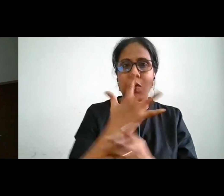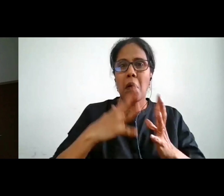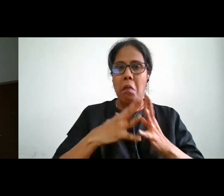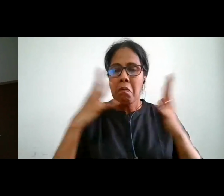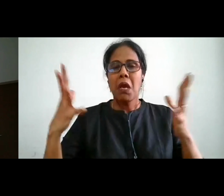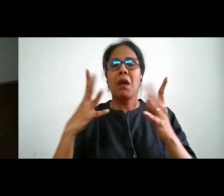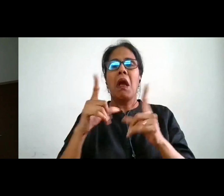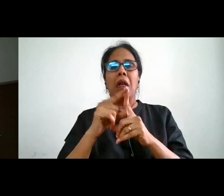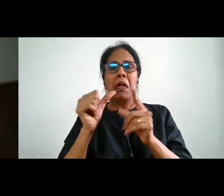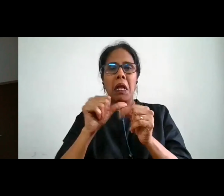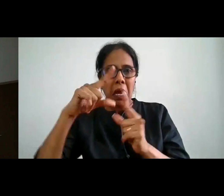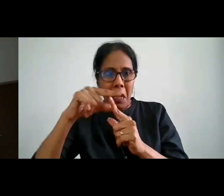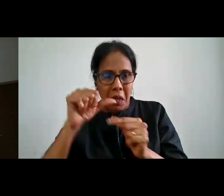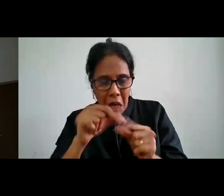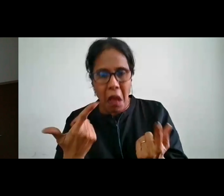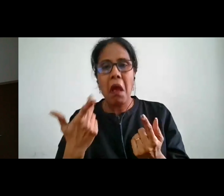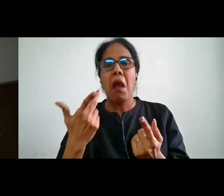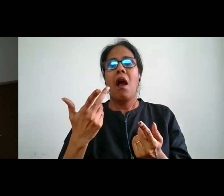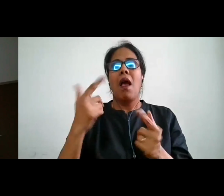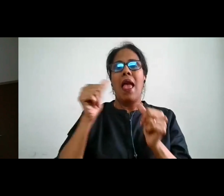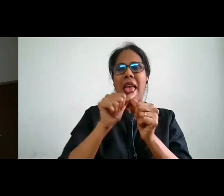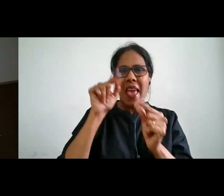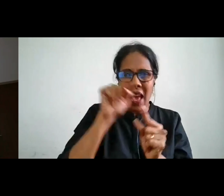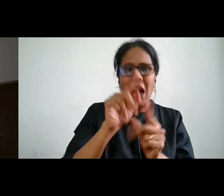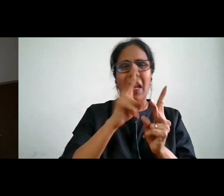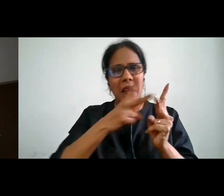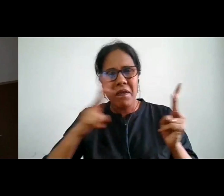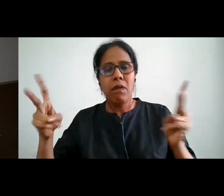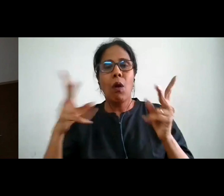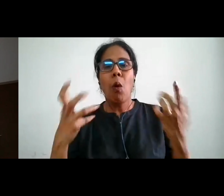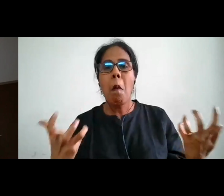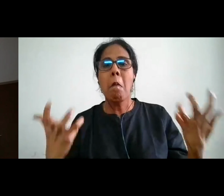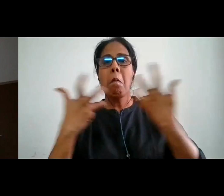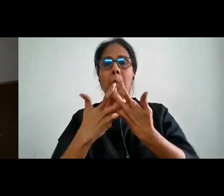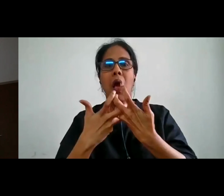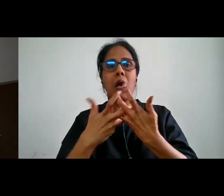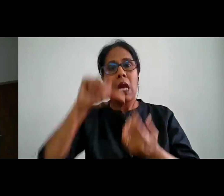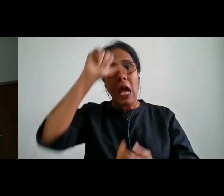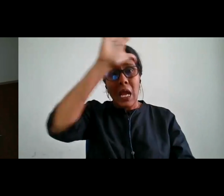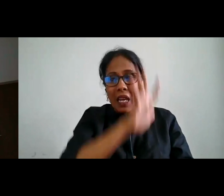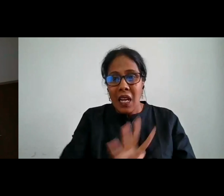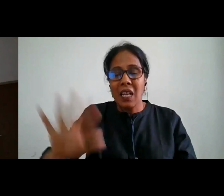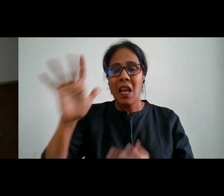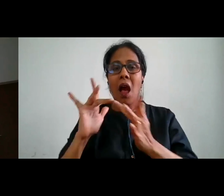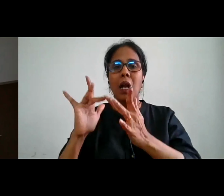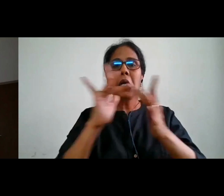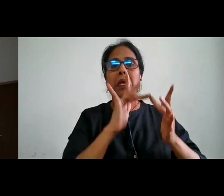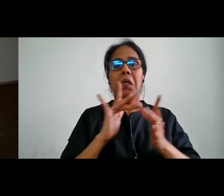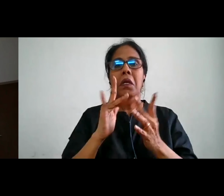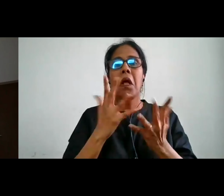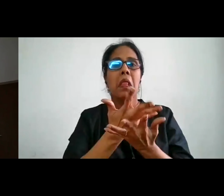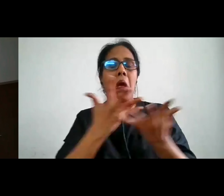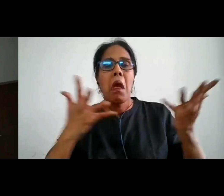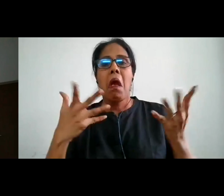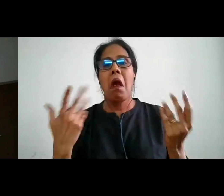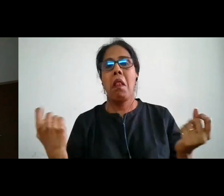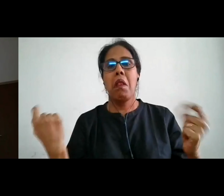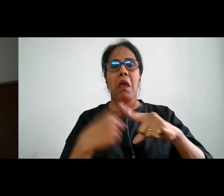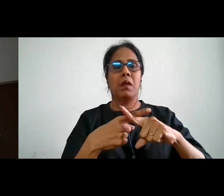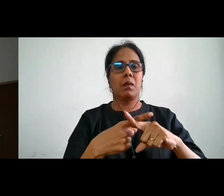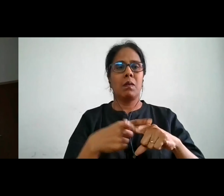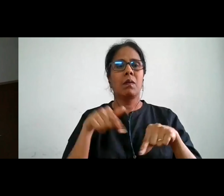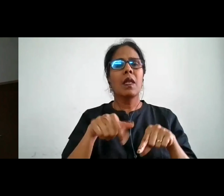AI and robotics to meet India's digital infrastructure needs. Naysayers might well ask, why Wi-Fi